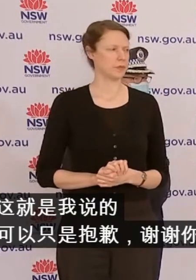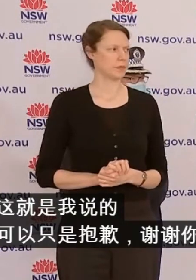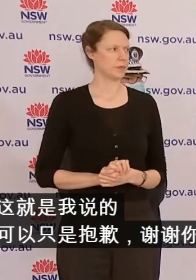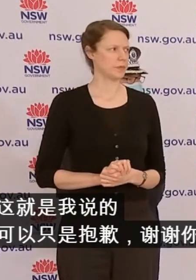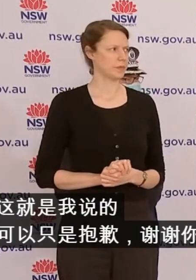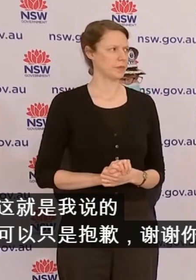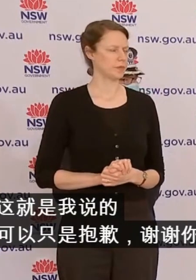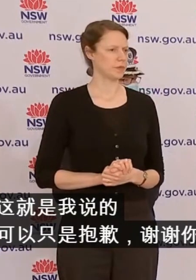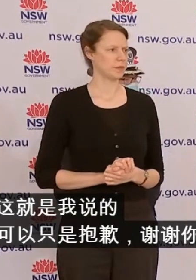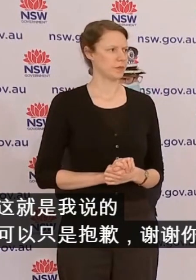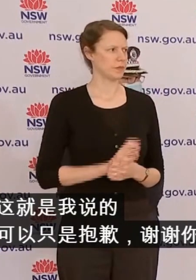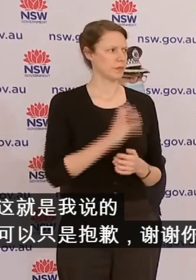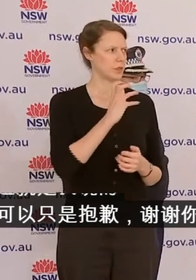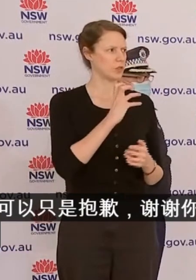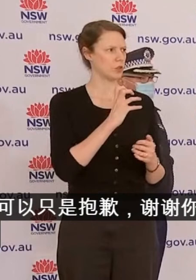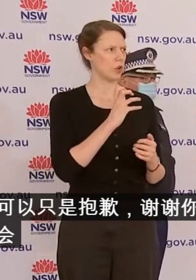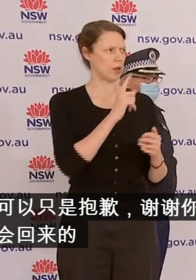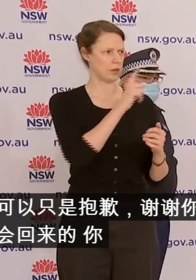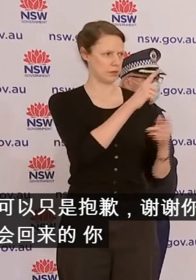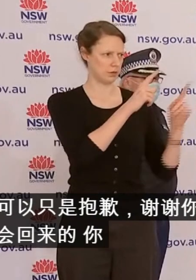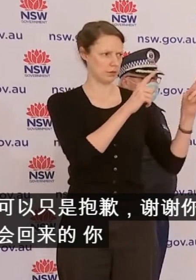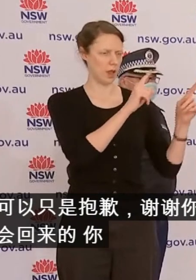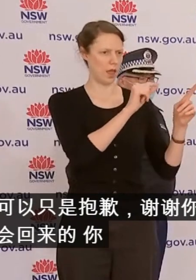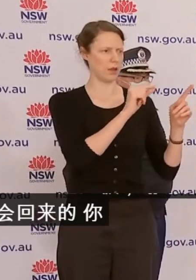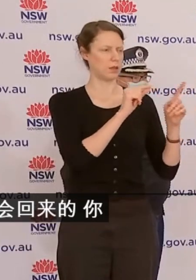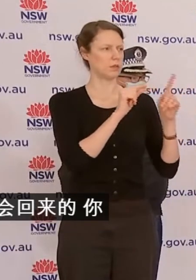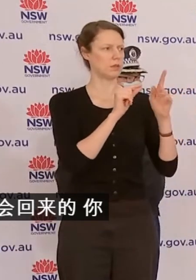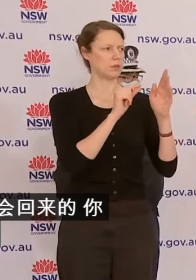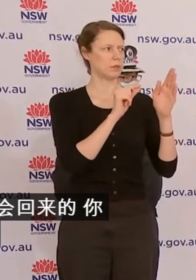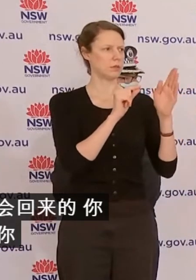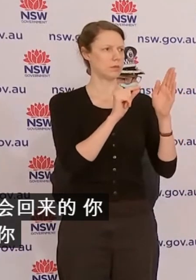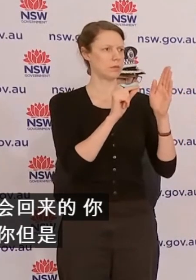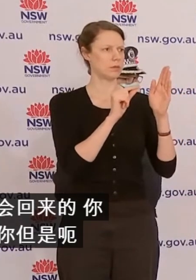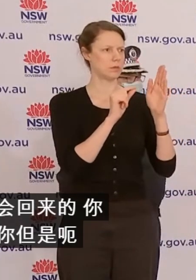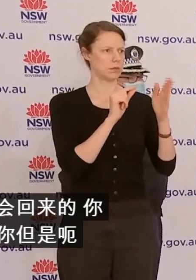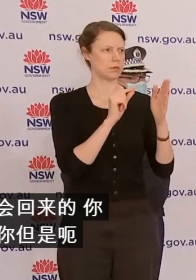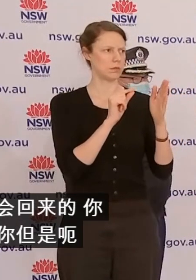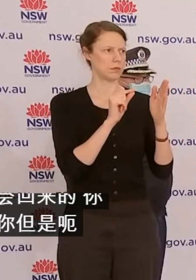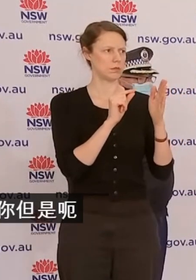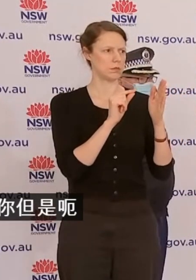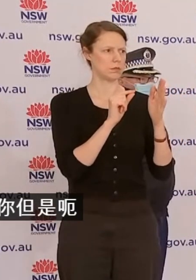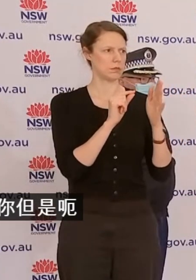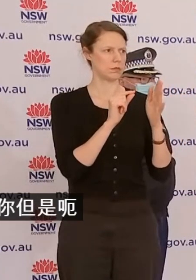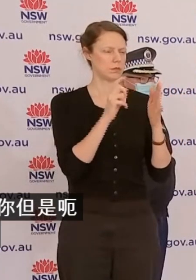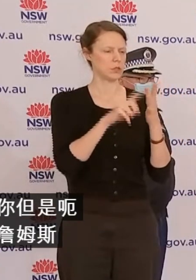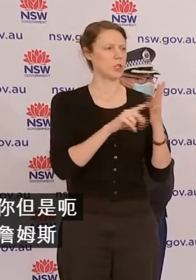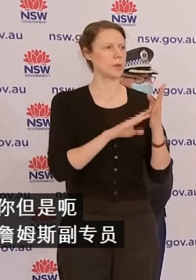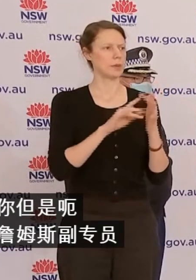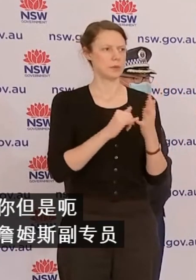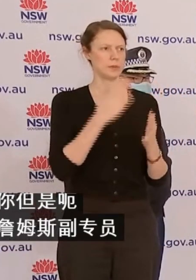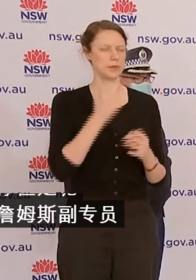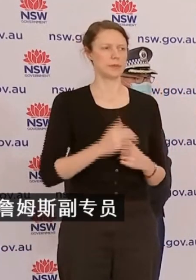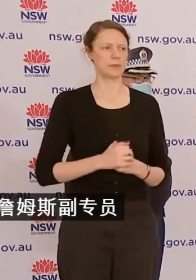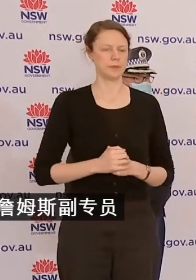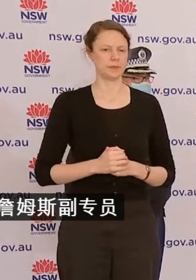Sorry, Chris. Davies and Kevin Connolly are doing. Chris, I'll come back to you. I'll come back to you. But, yeah, sorry, James. The Deputy